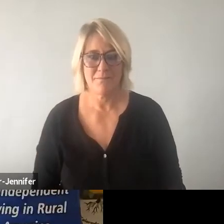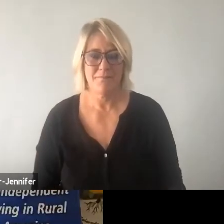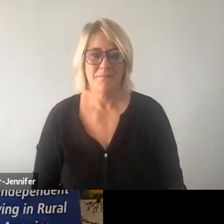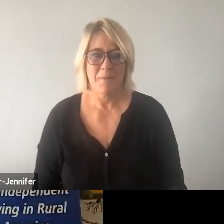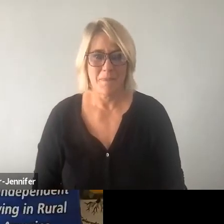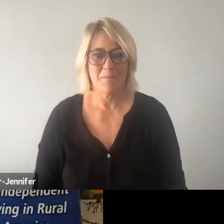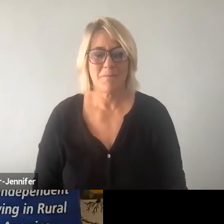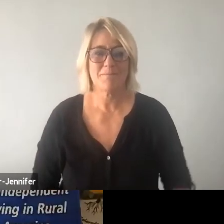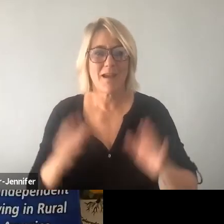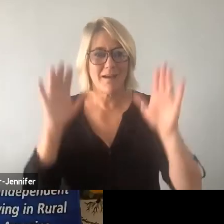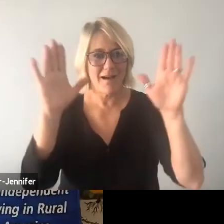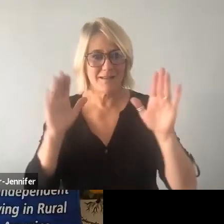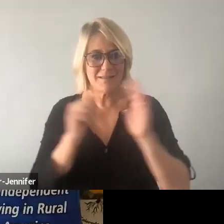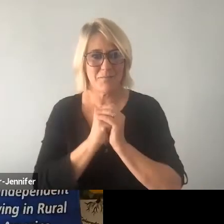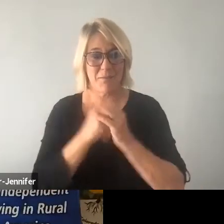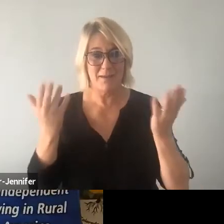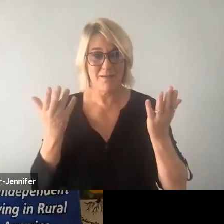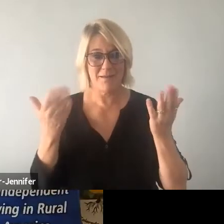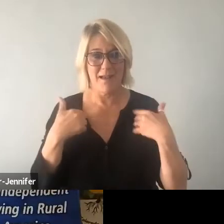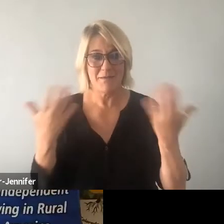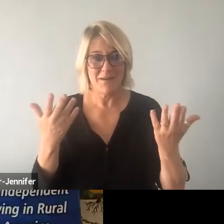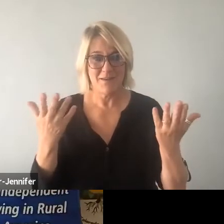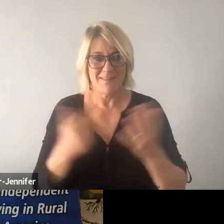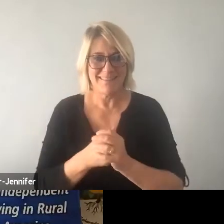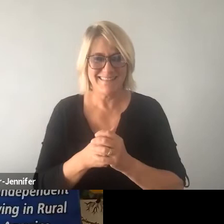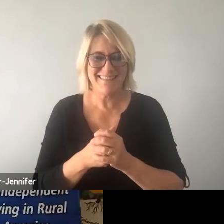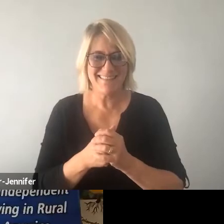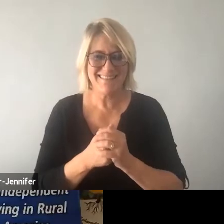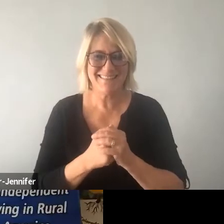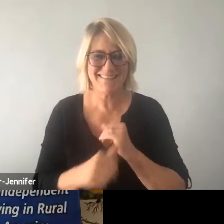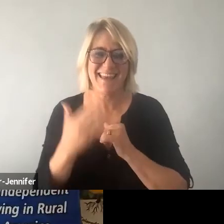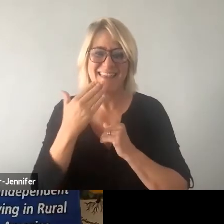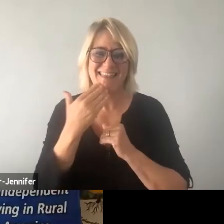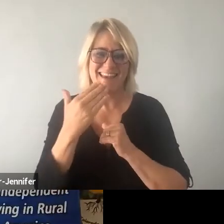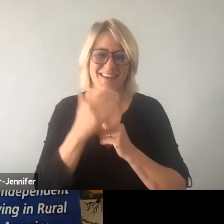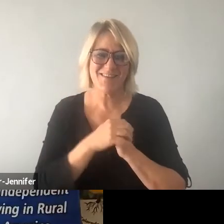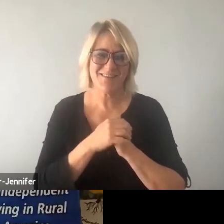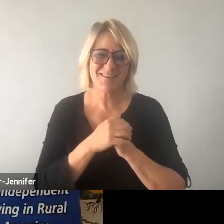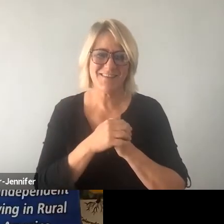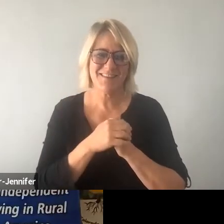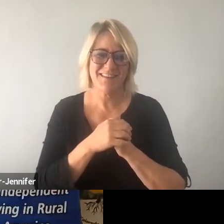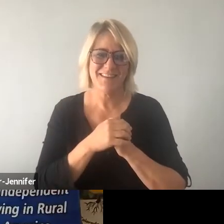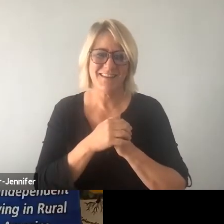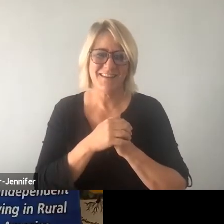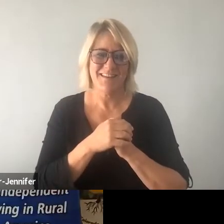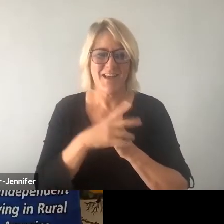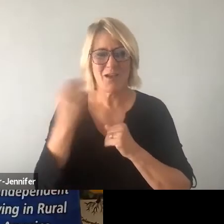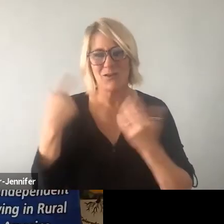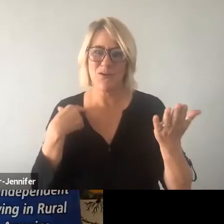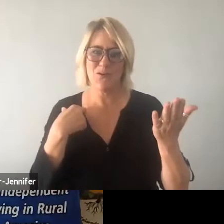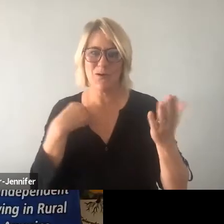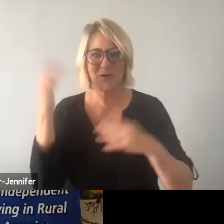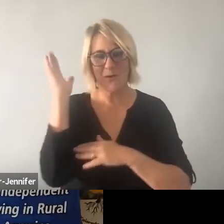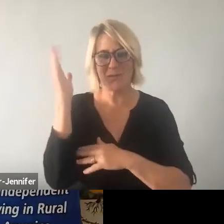Awesome. Am I there? I am there. Hey, thank you so much. My gosh, you were singing out of my hymnal. I know that.